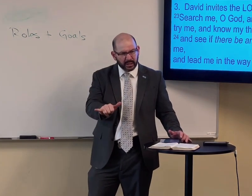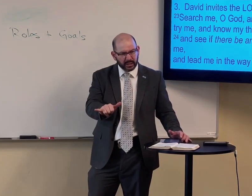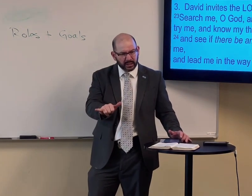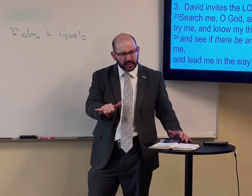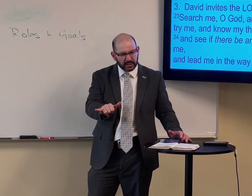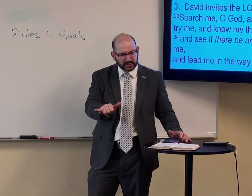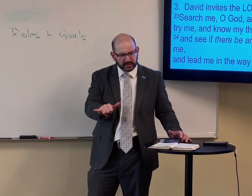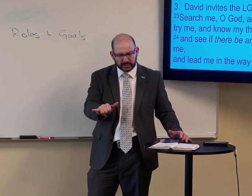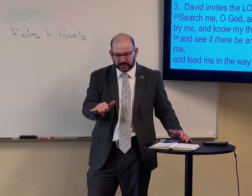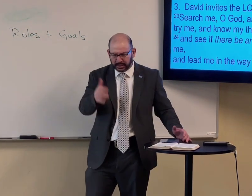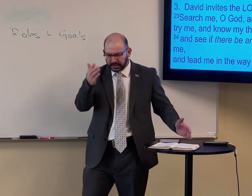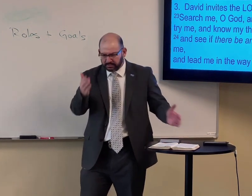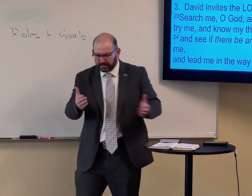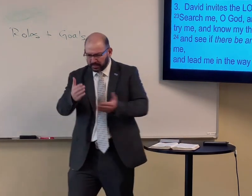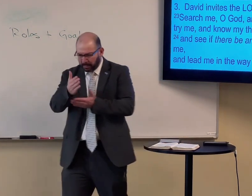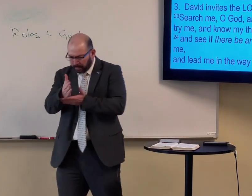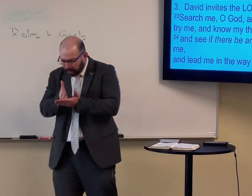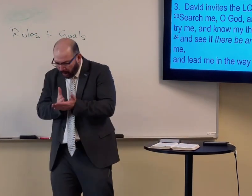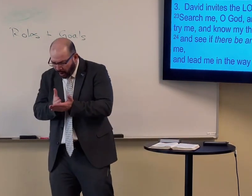Think about these things.